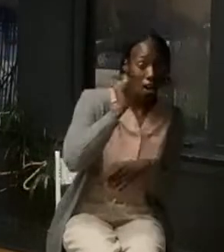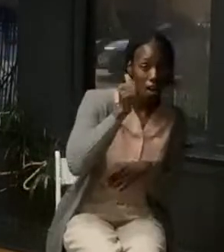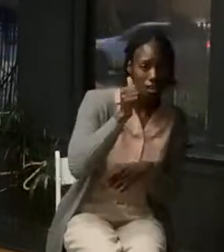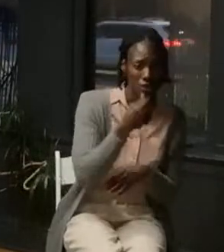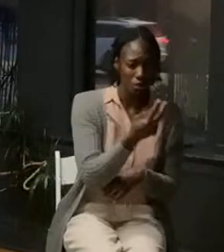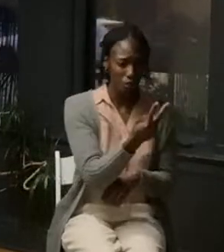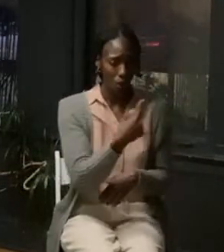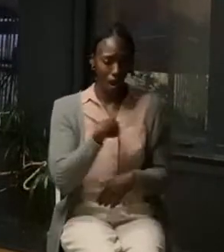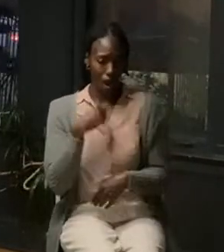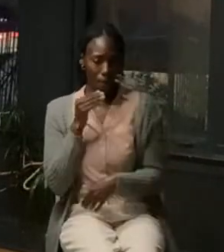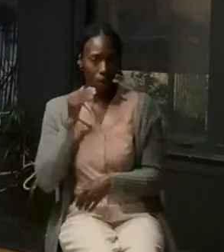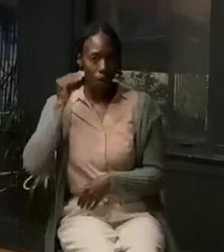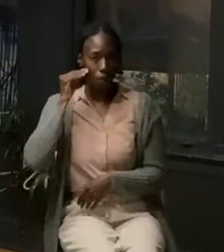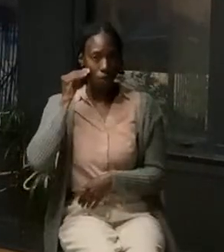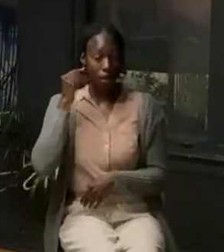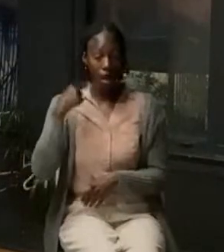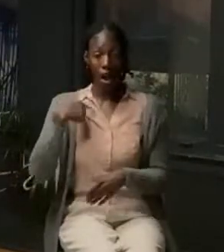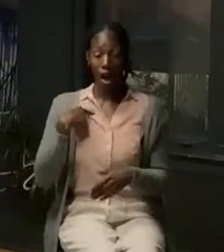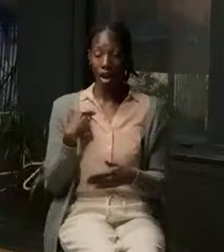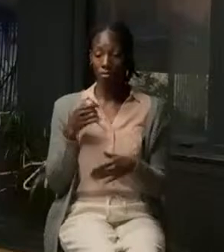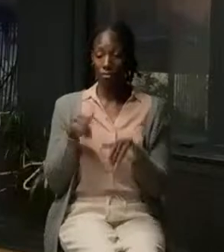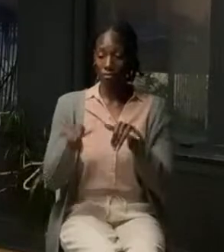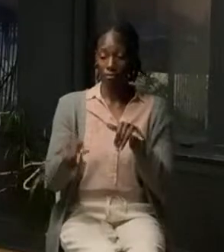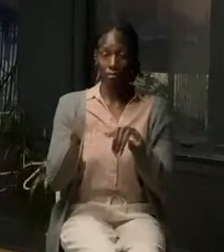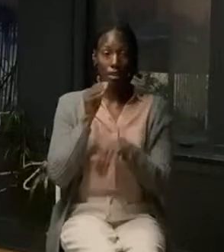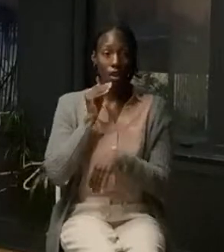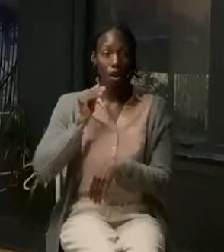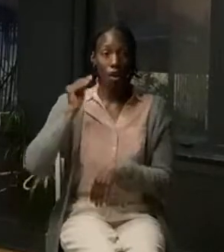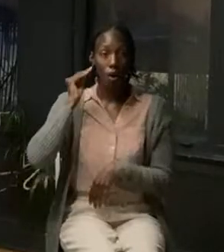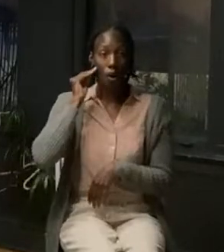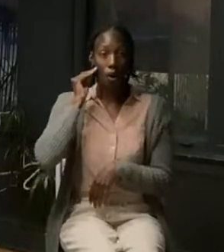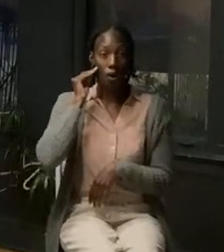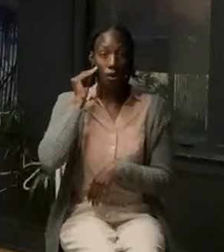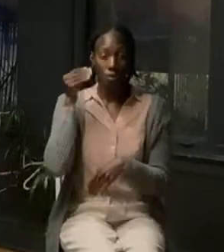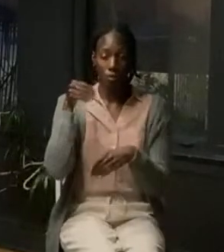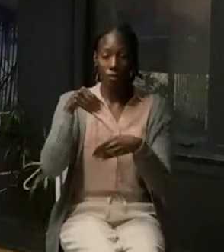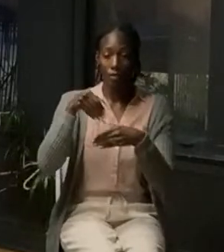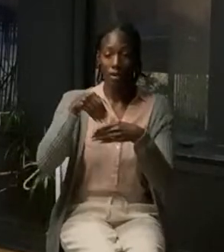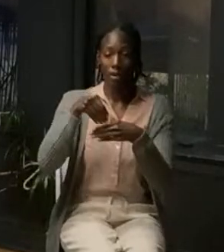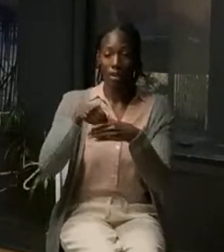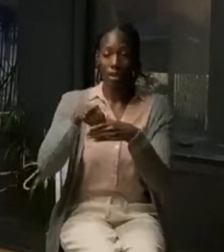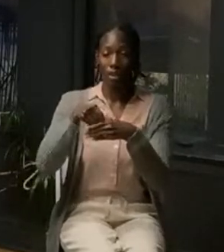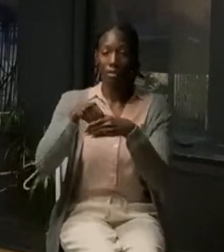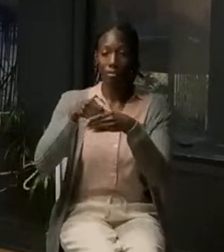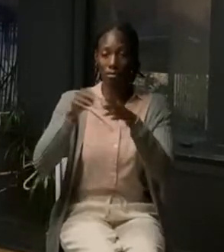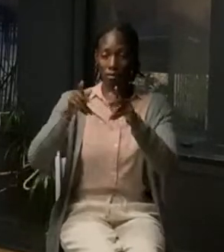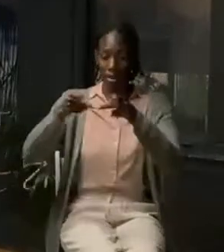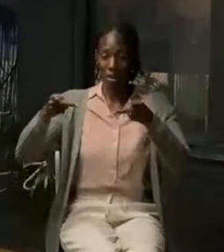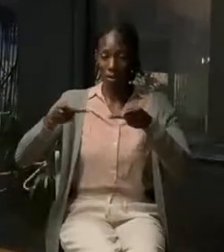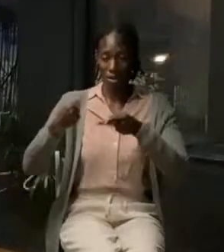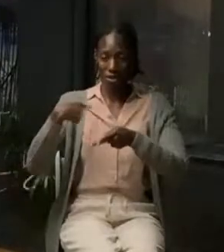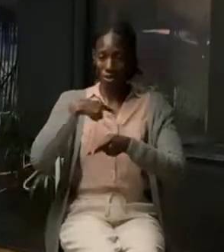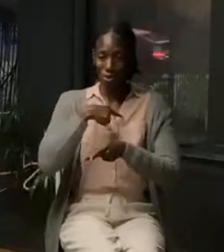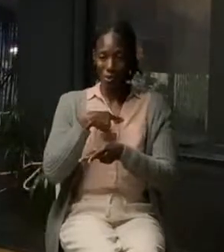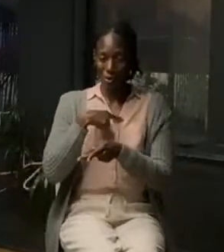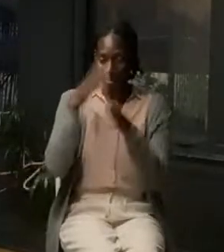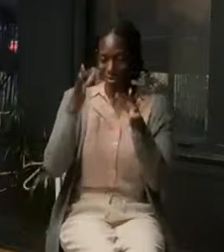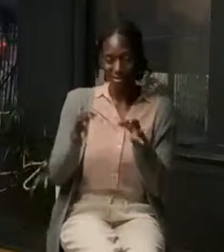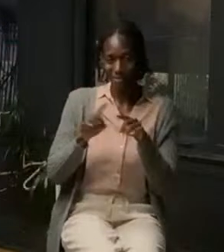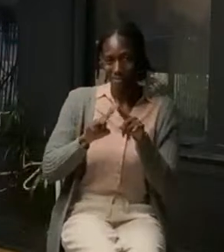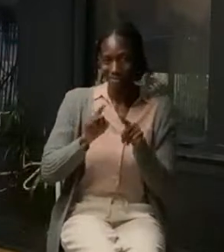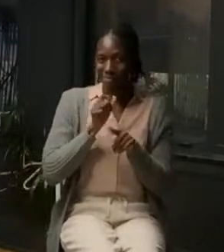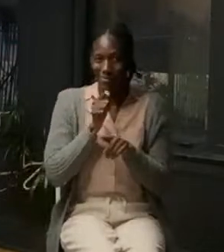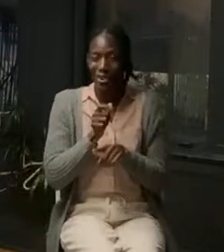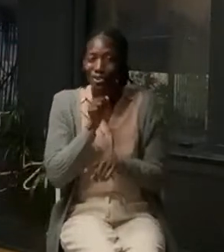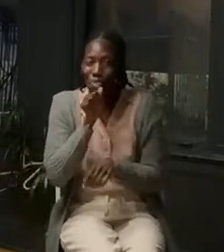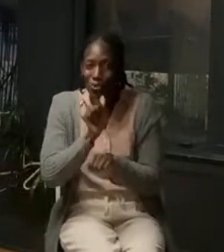home. At home in an enforced sanctum we chose without really choosing.